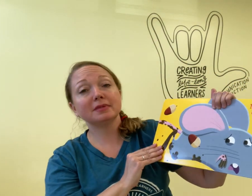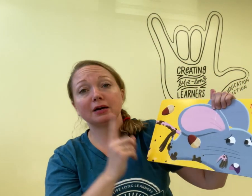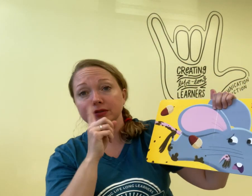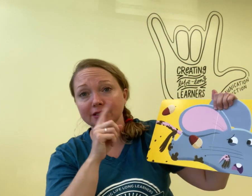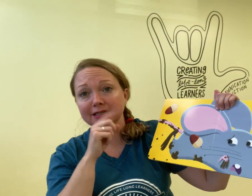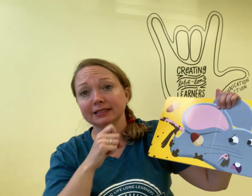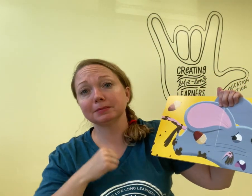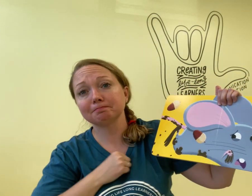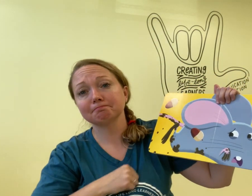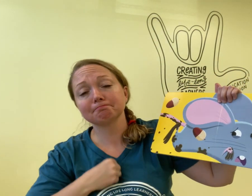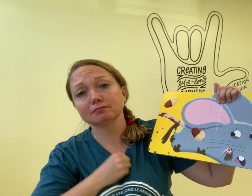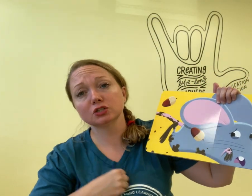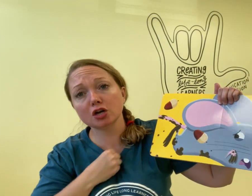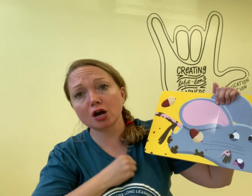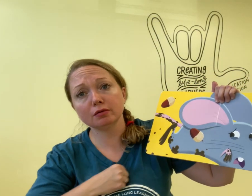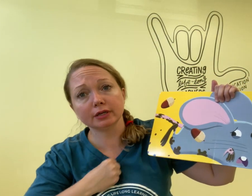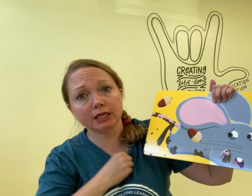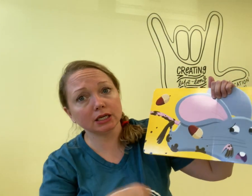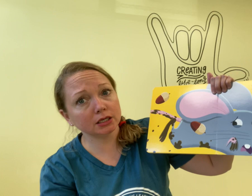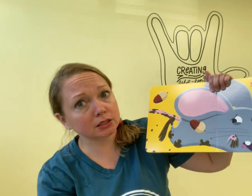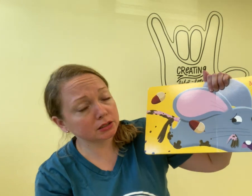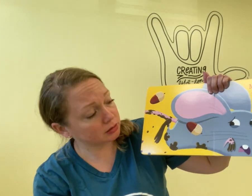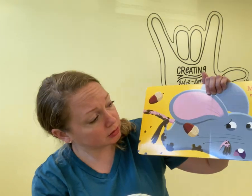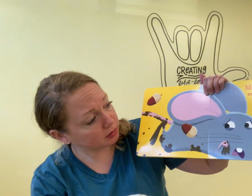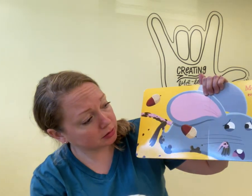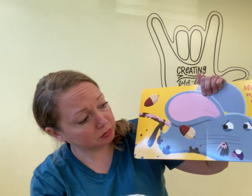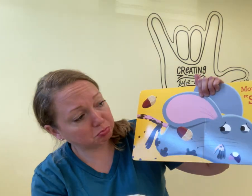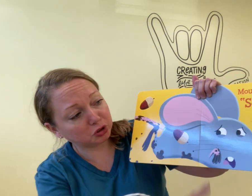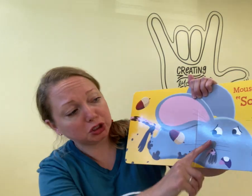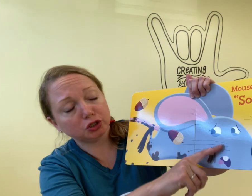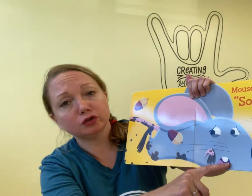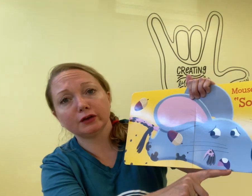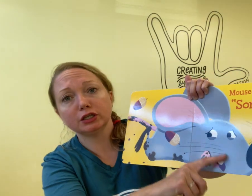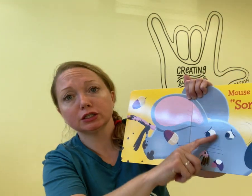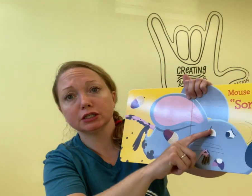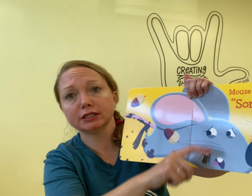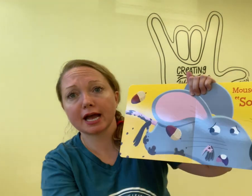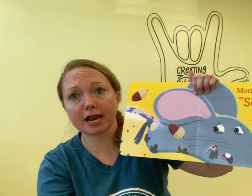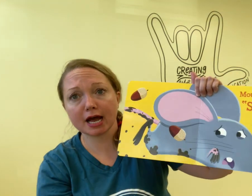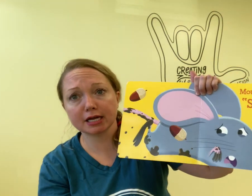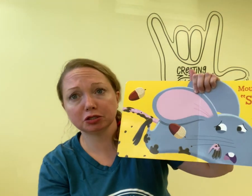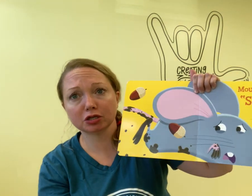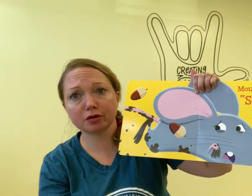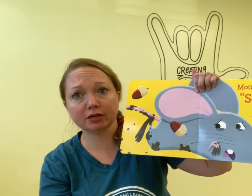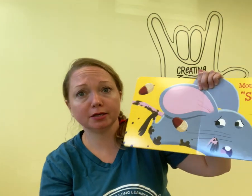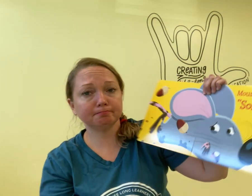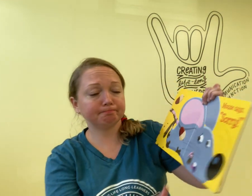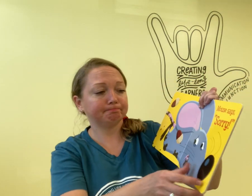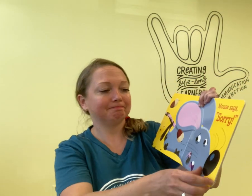Mouse says, sorry. You see his face and his sad eyes, sorry.